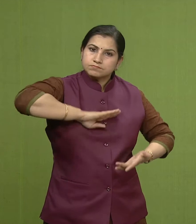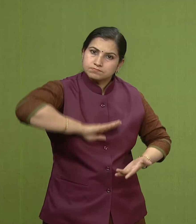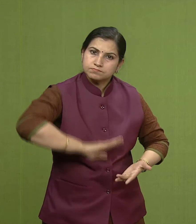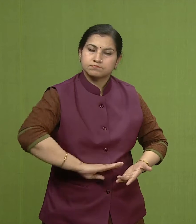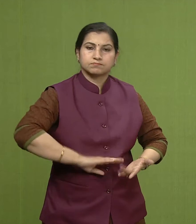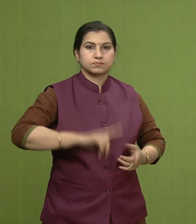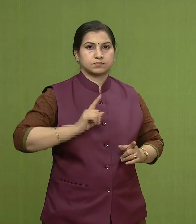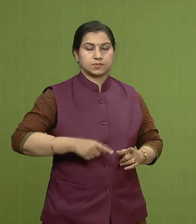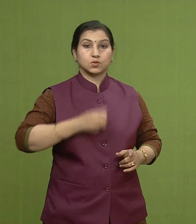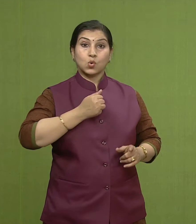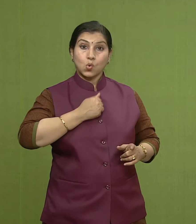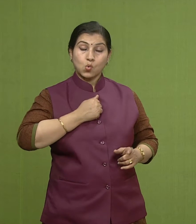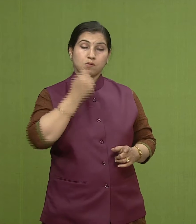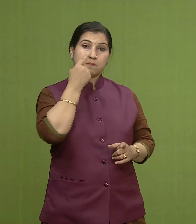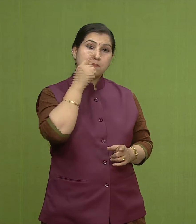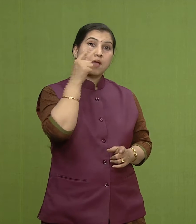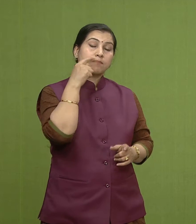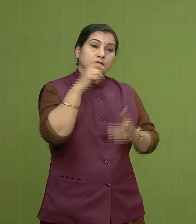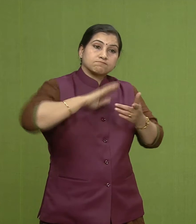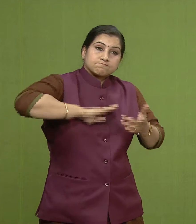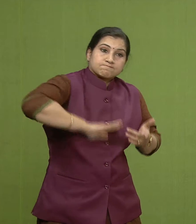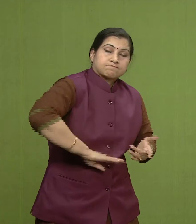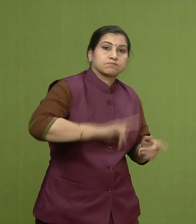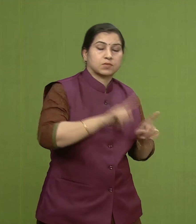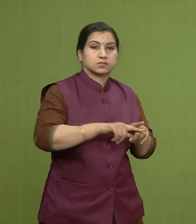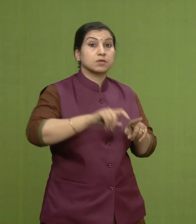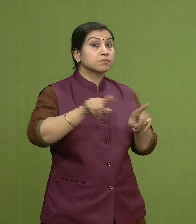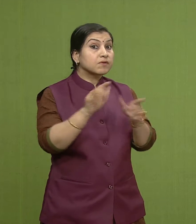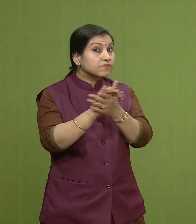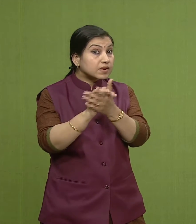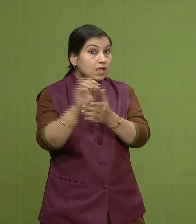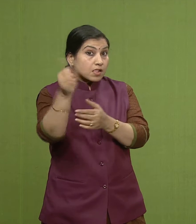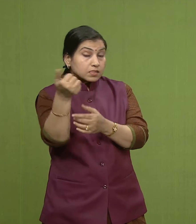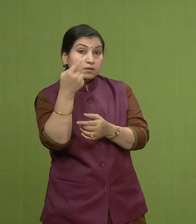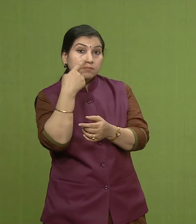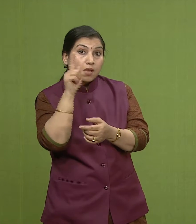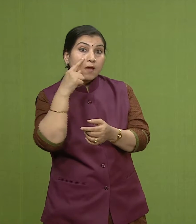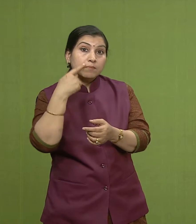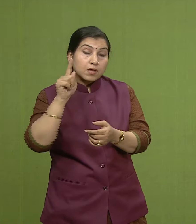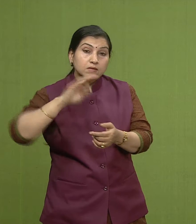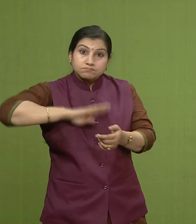parents as you are to the parents of your friends.